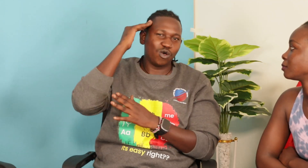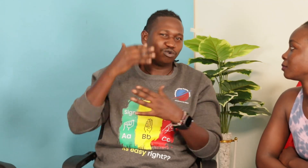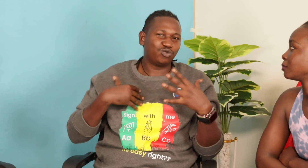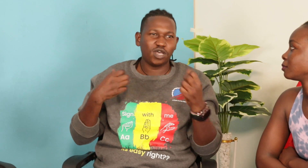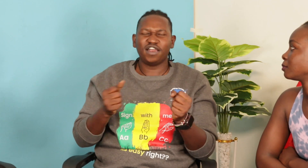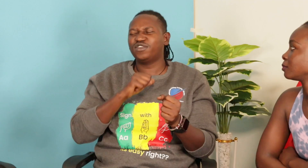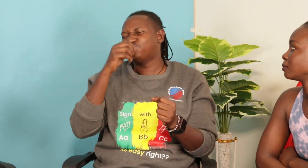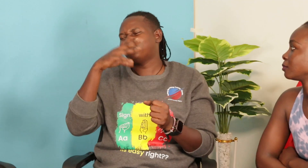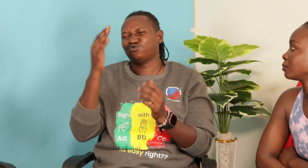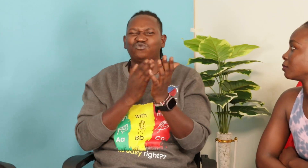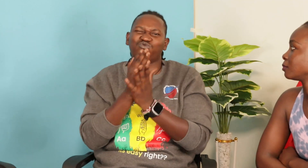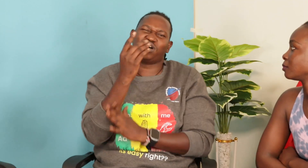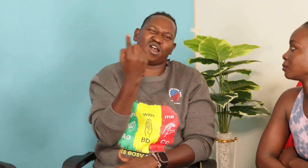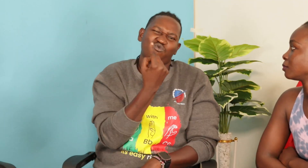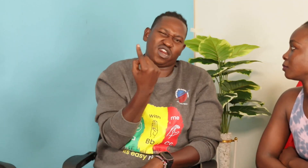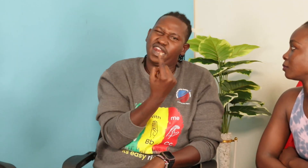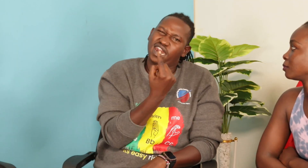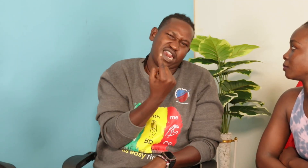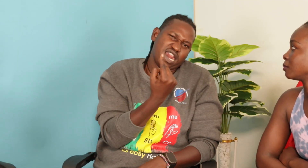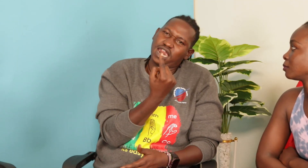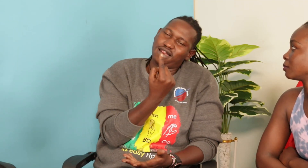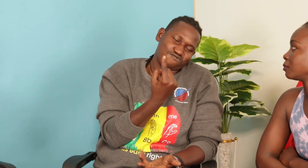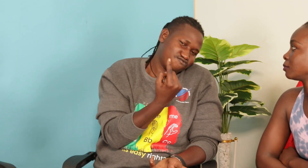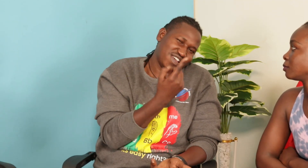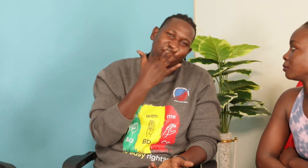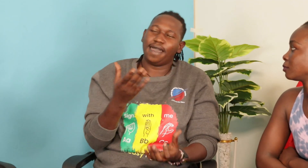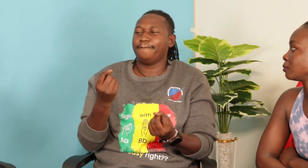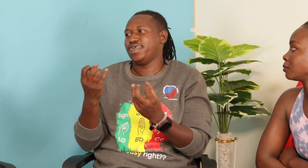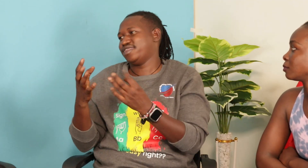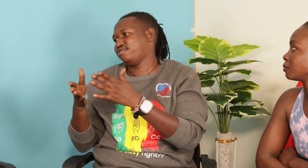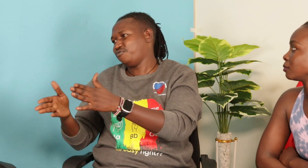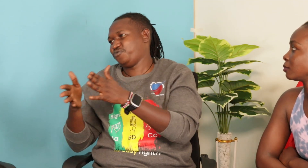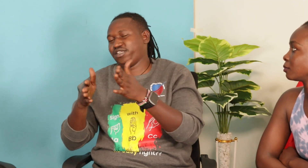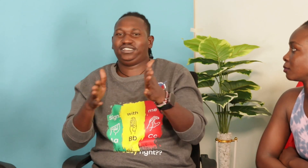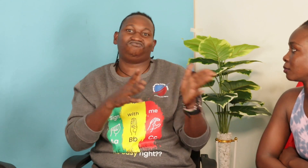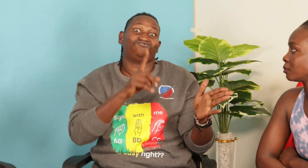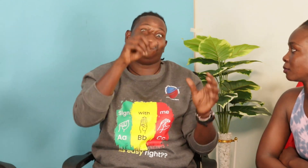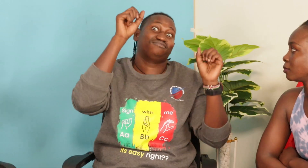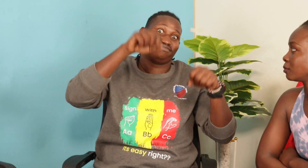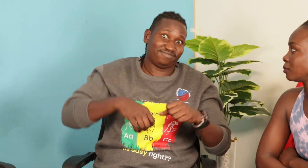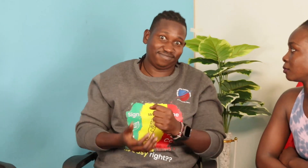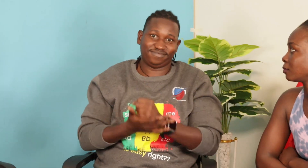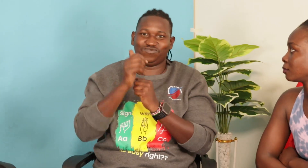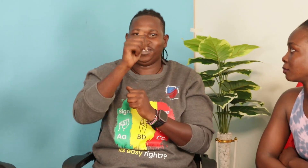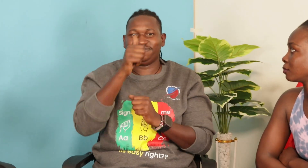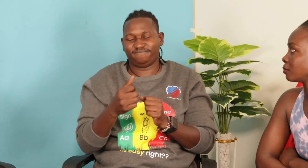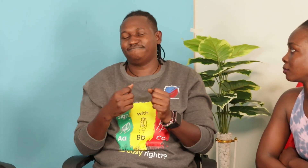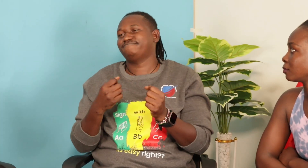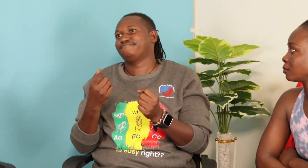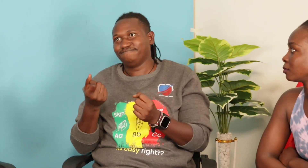youths, if you go through mental health issues, do not go through it alone. There are many other ways that you can be able